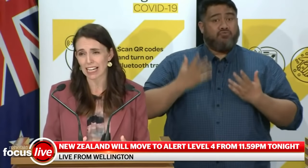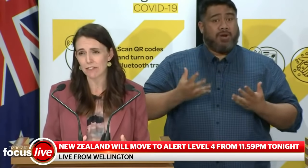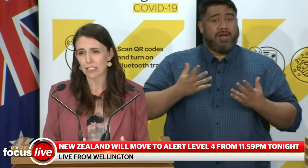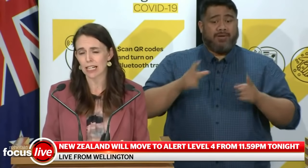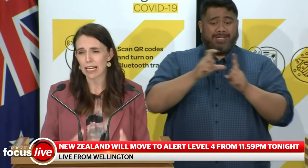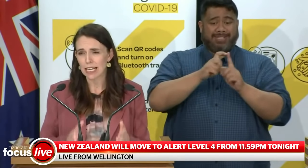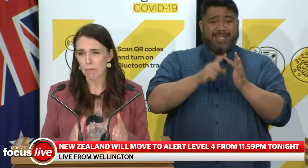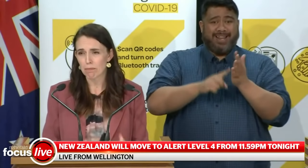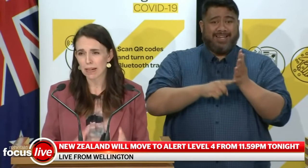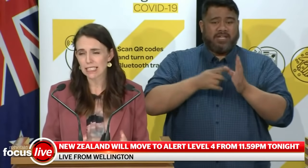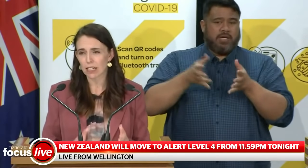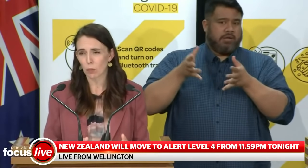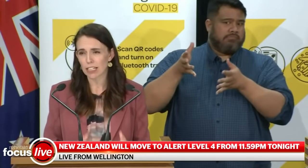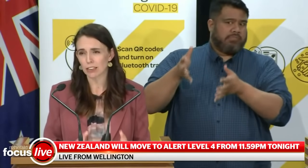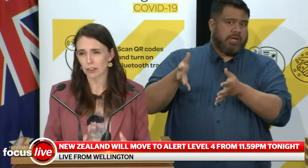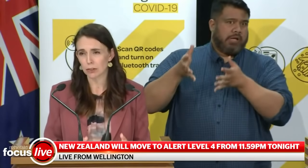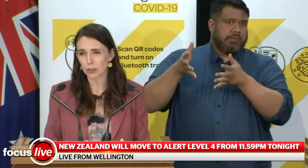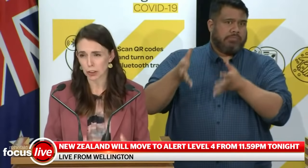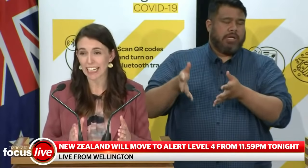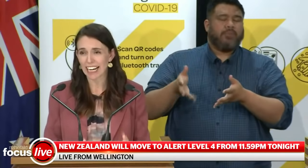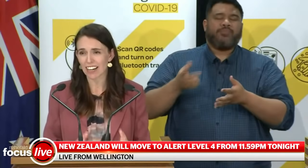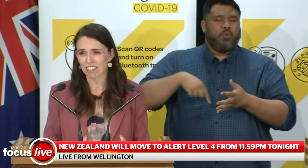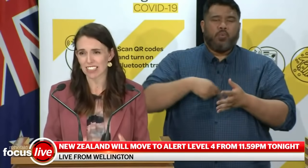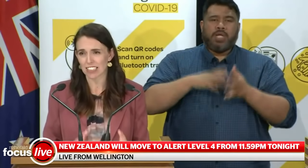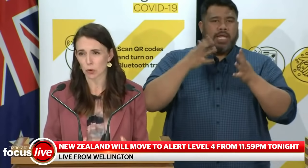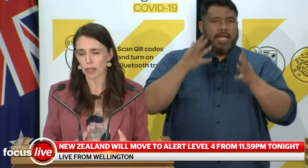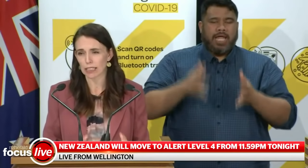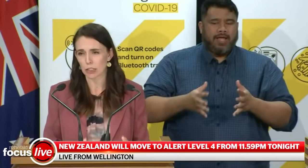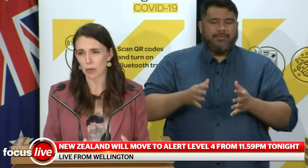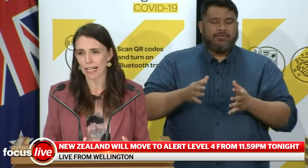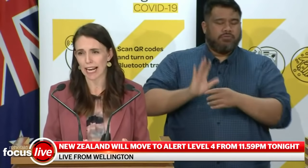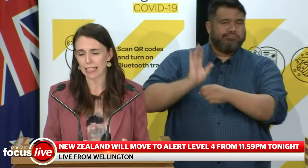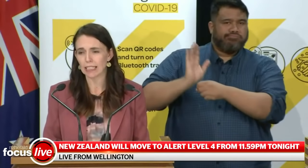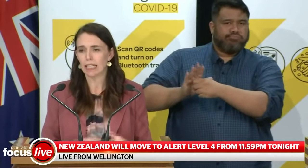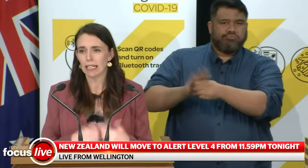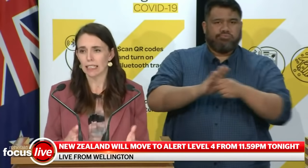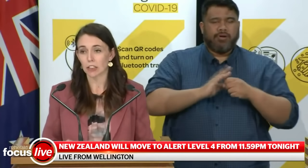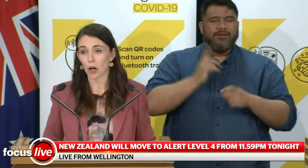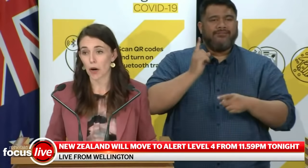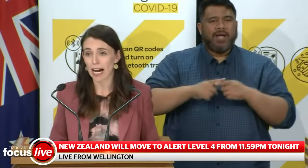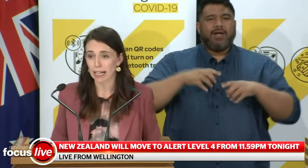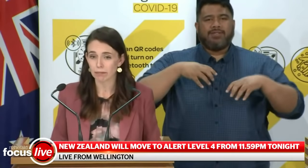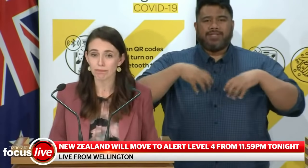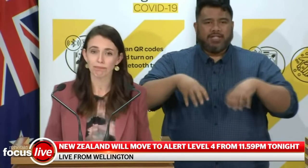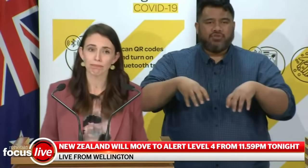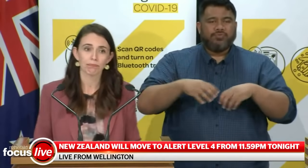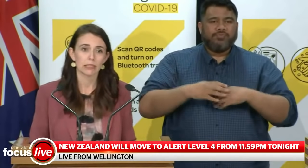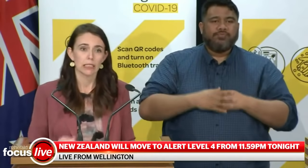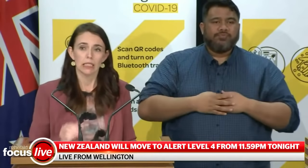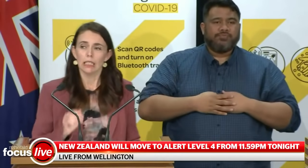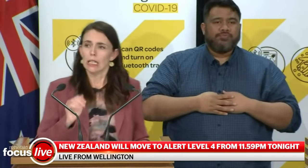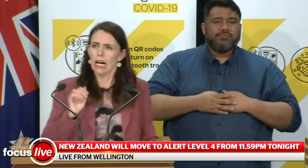it behaves, the best thing we can do to get out of this as quickly as we can is to go hard.